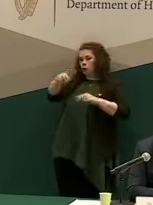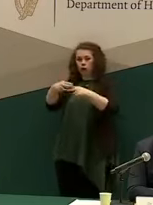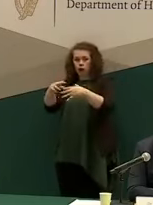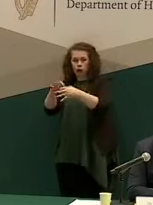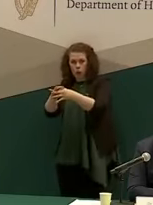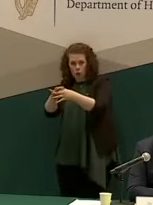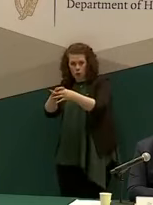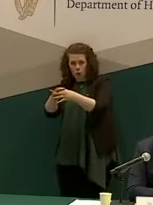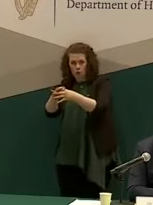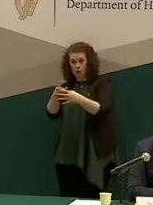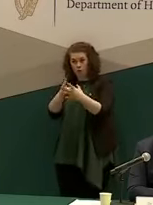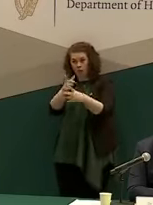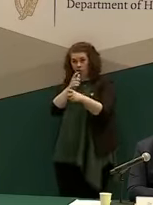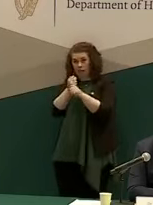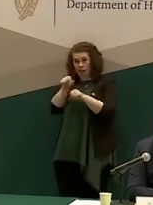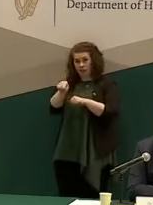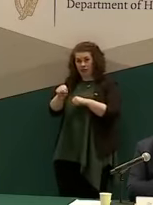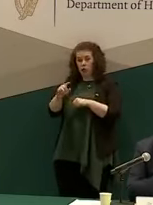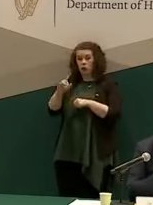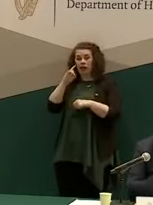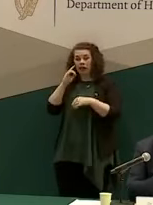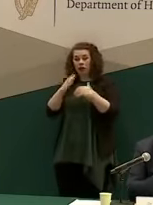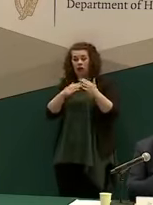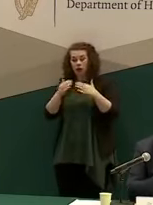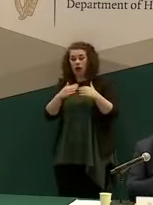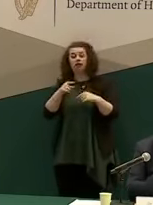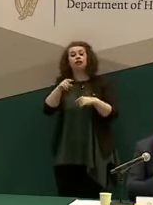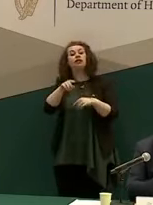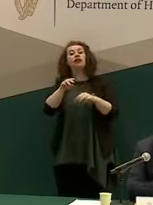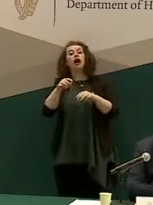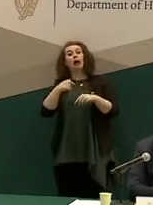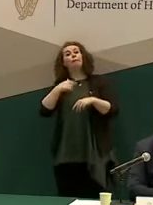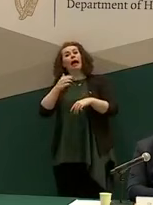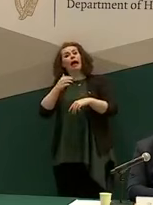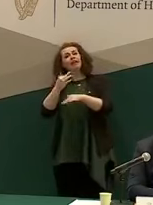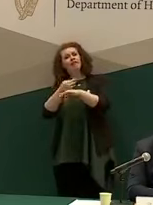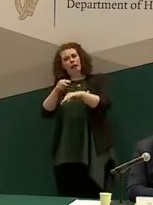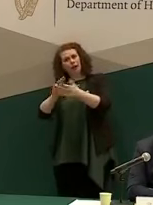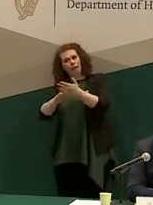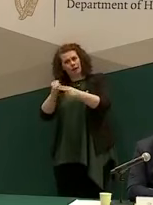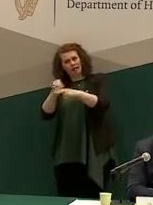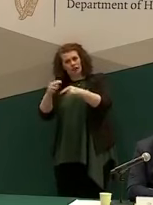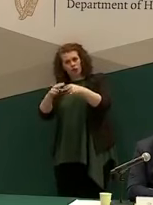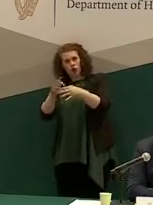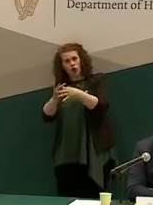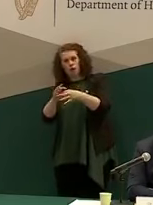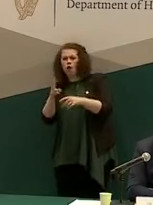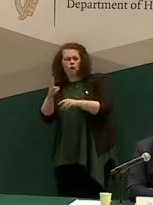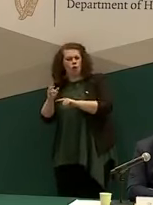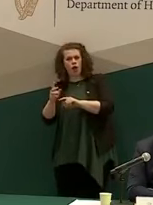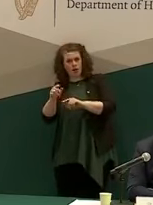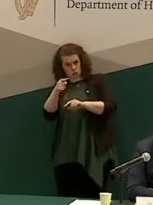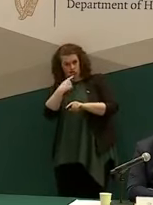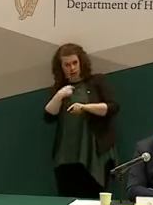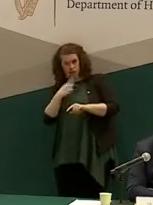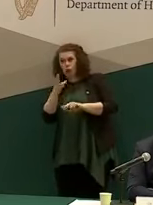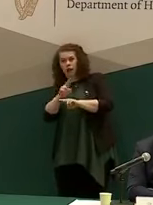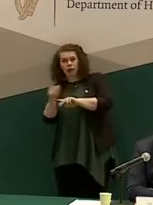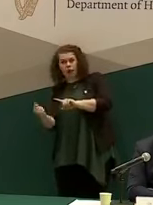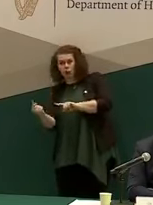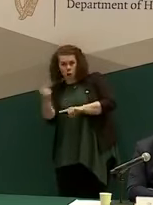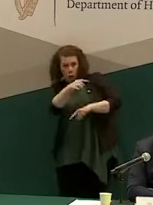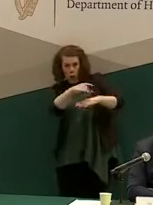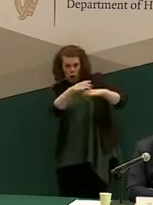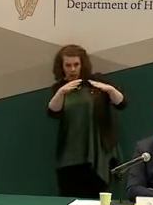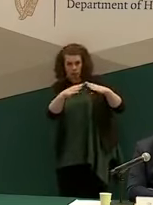getting is that your family member won't be transferred to hospital. There might be some message lost in translation or something,